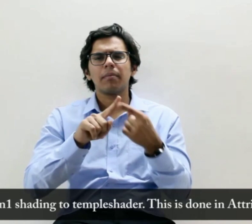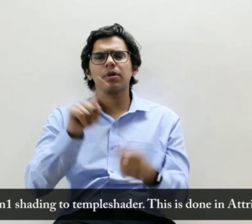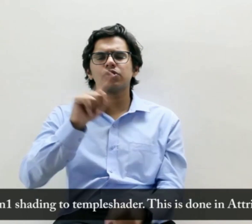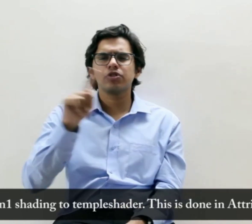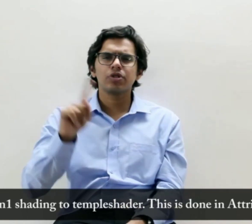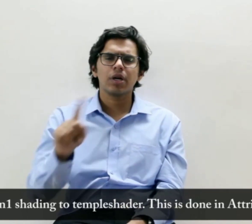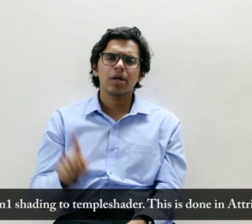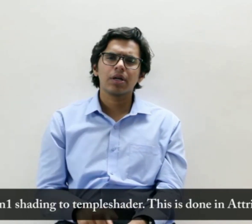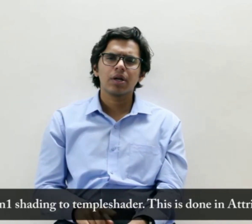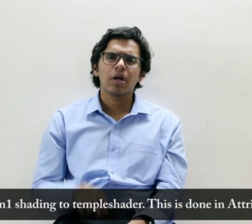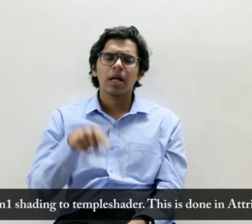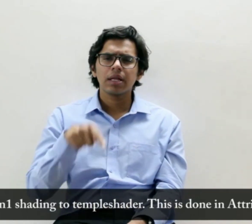Editor.